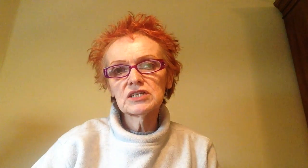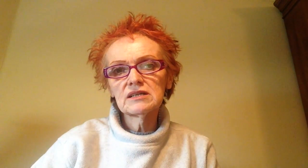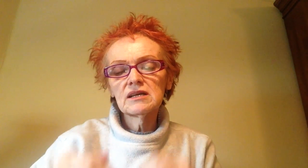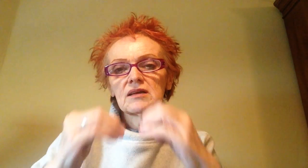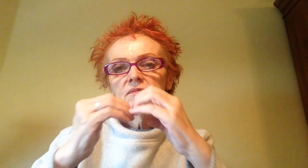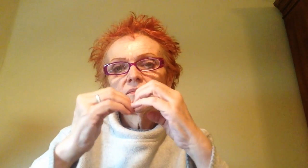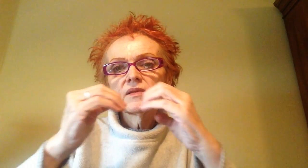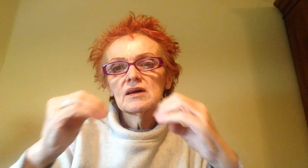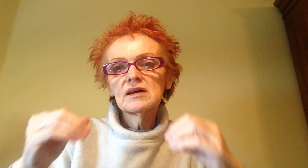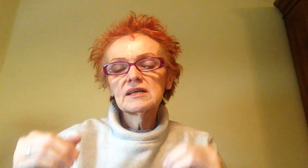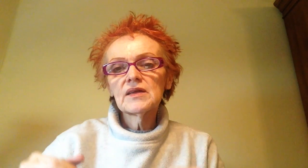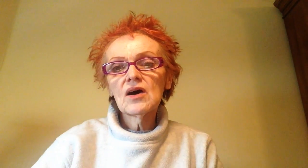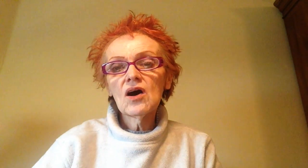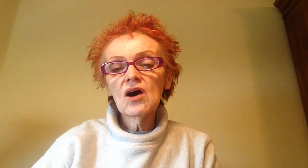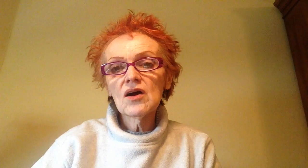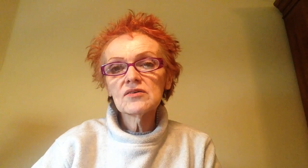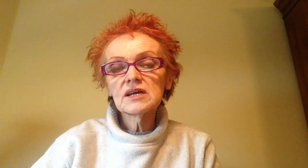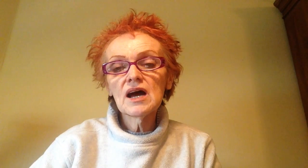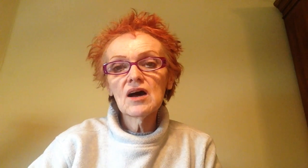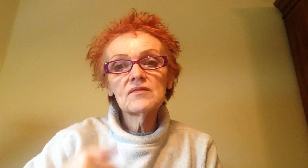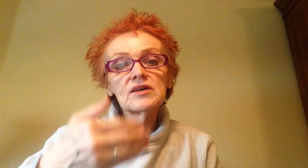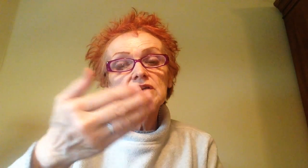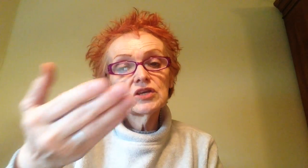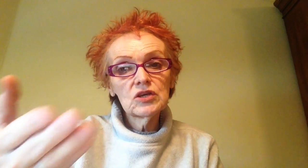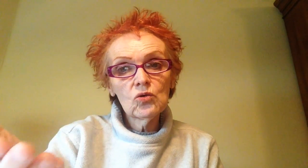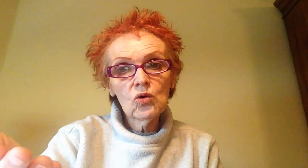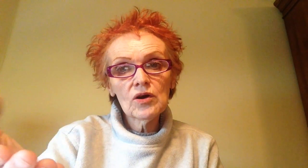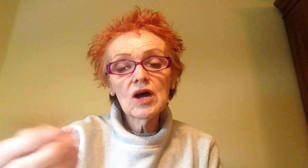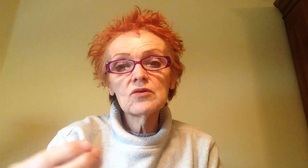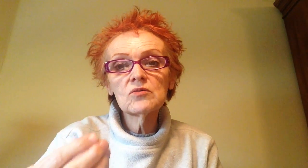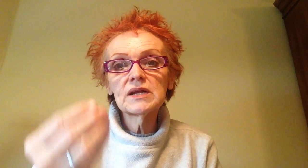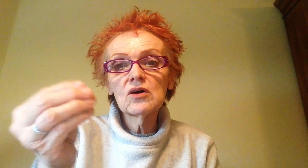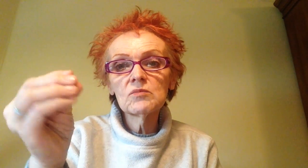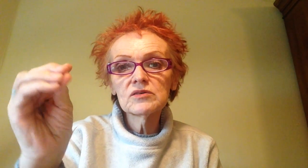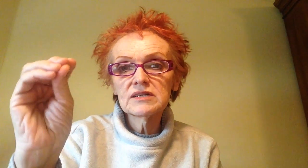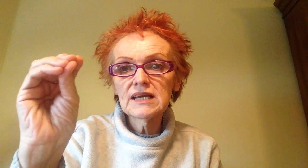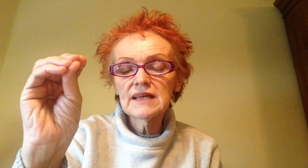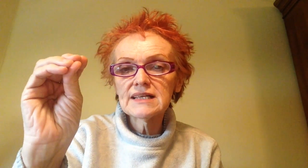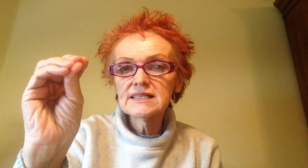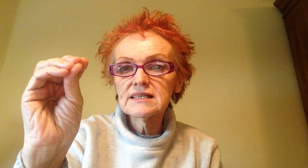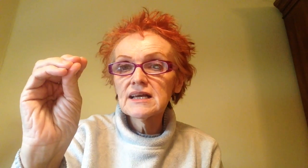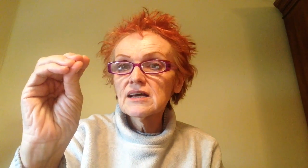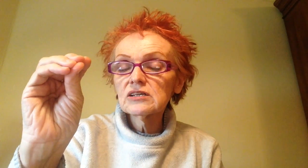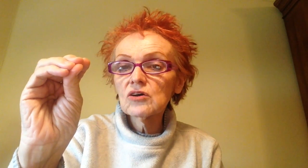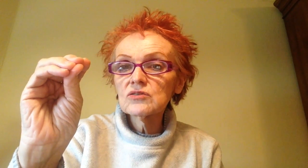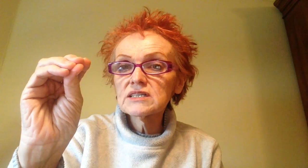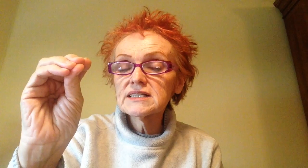chin. In the heart of your home, and home, you're going to take that closed